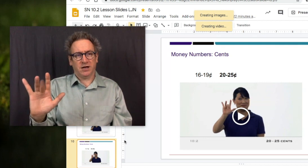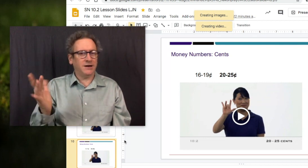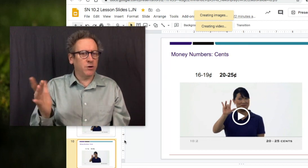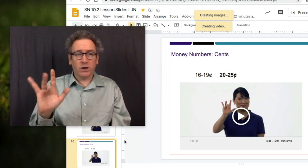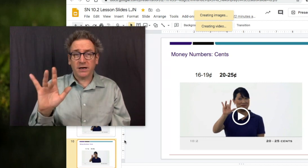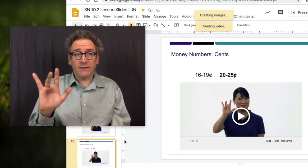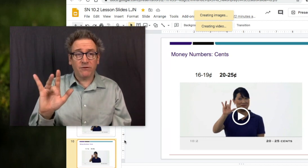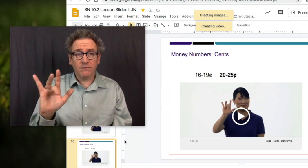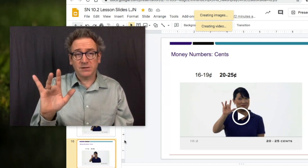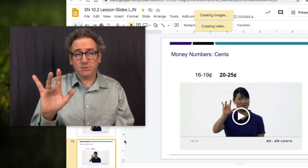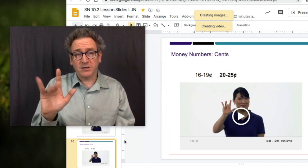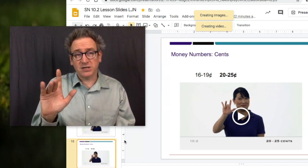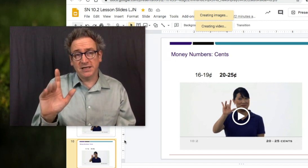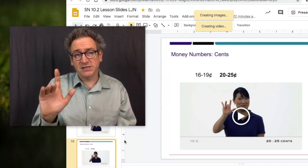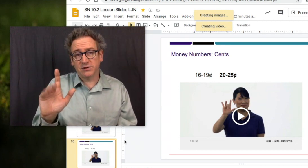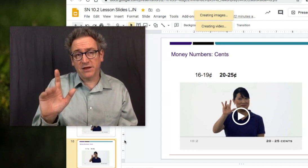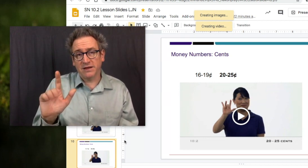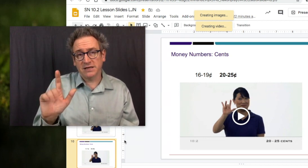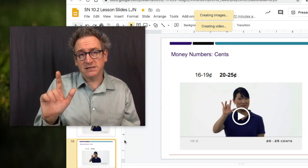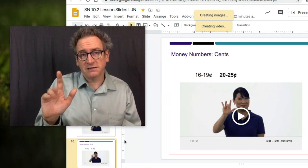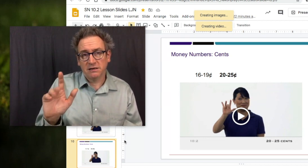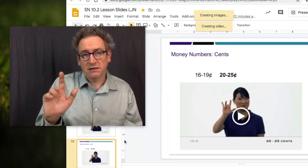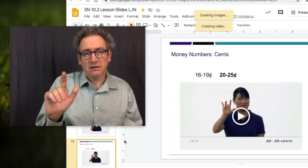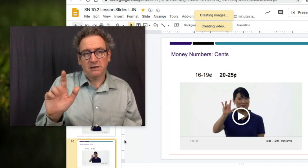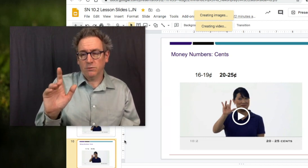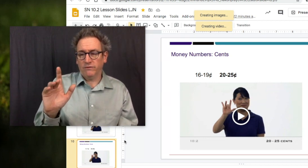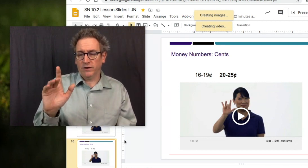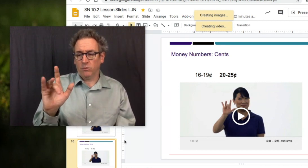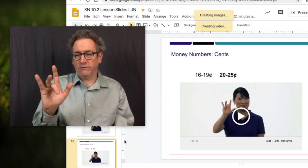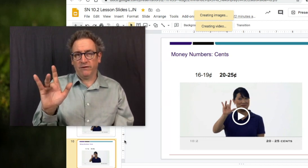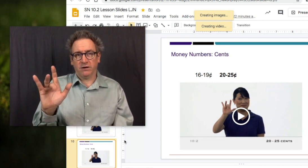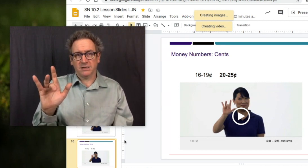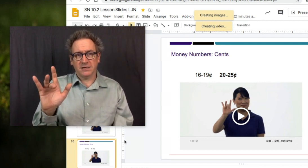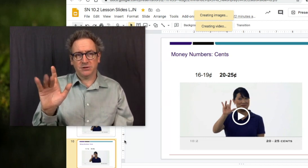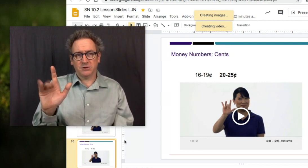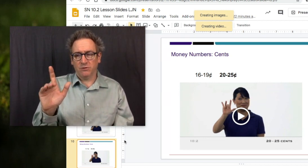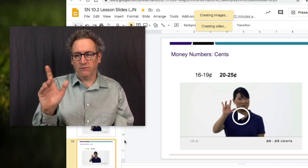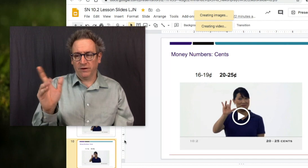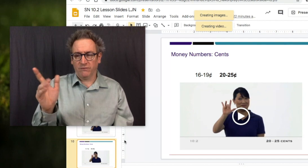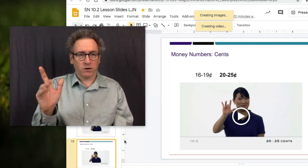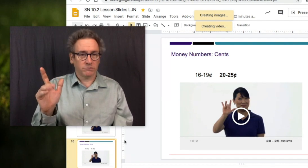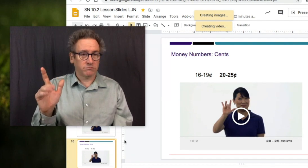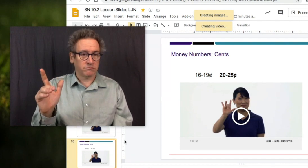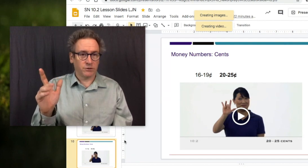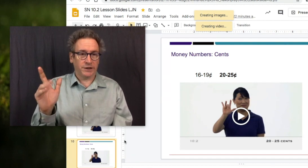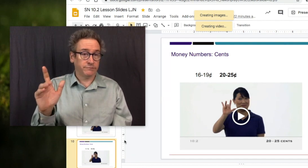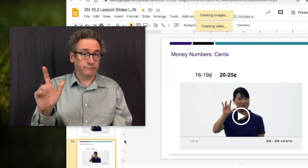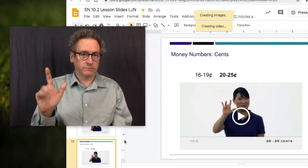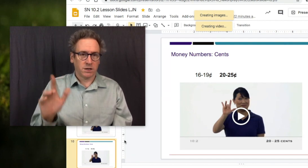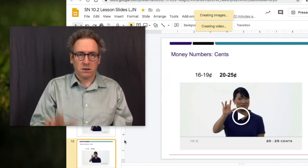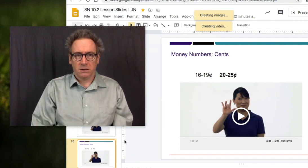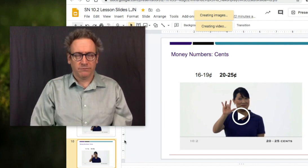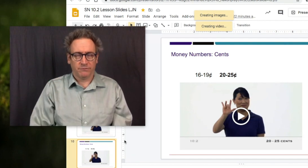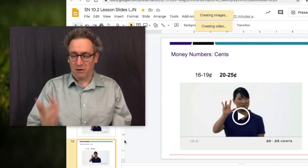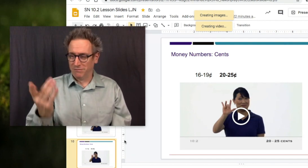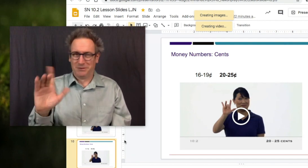which I don't know where it came from. It's probably just easier than this. Moving one finger is easier than moving 4.